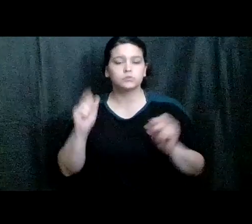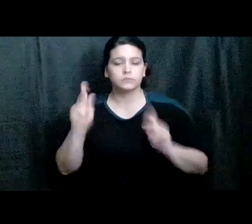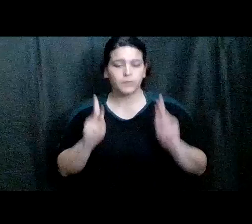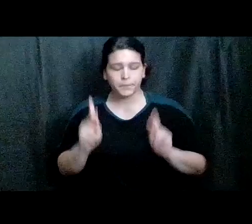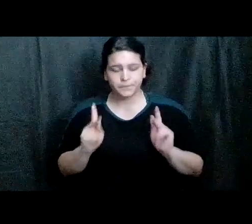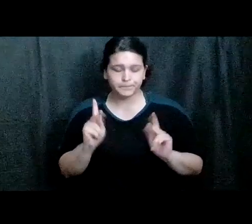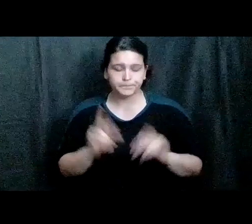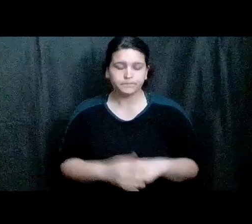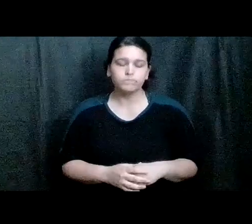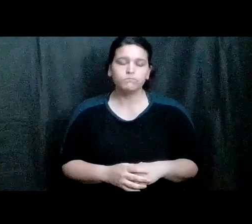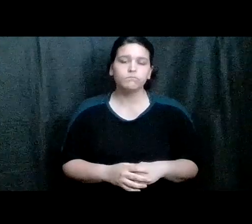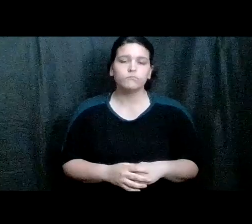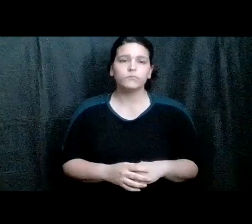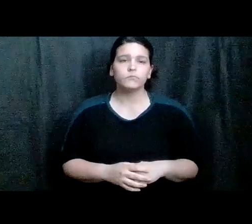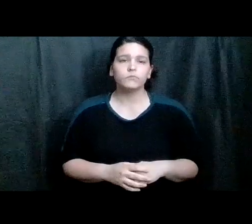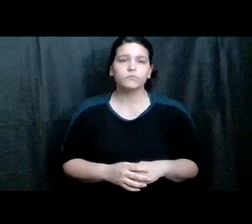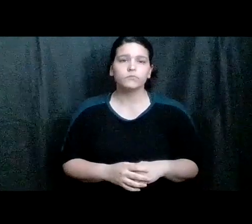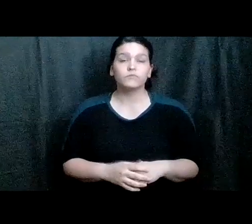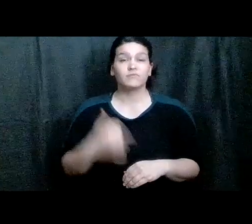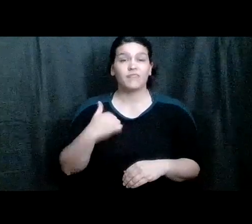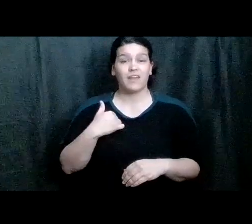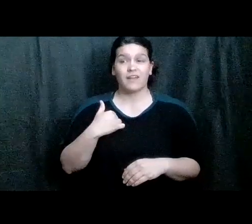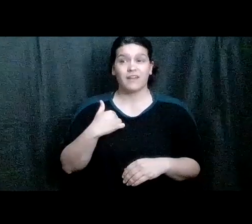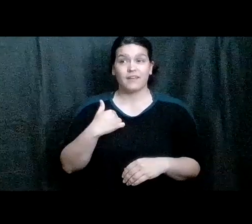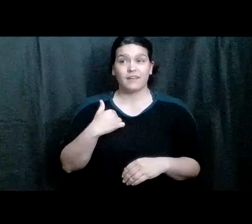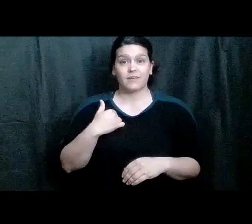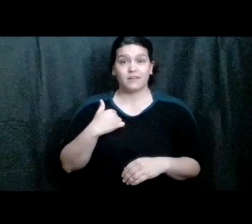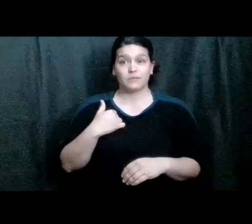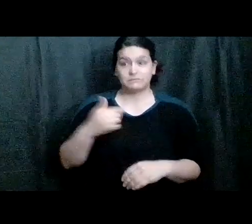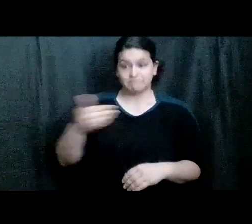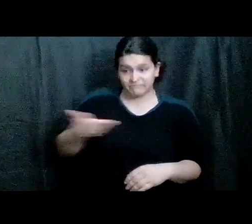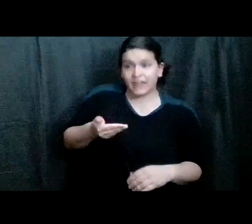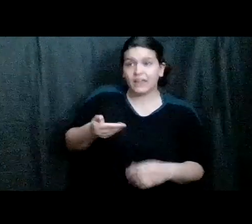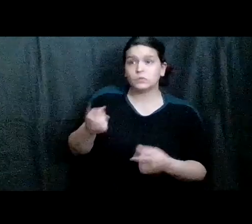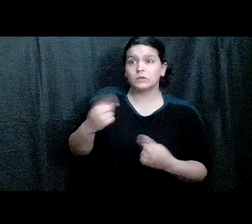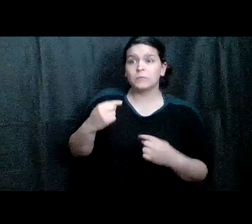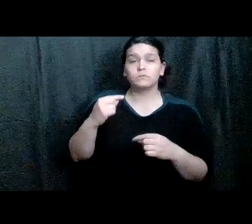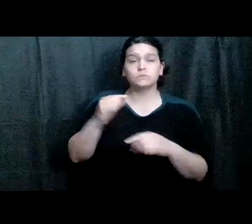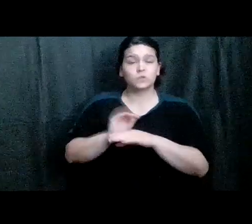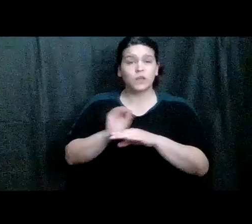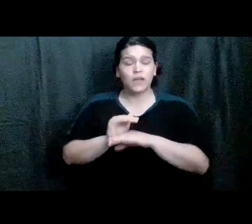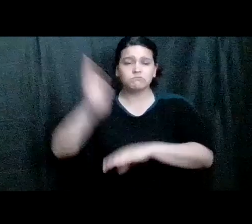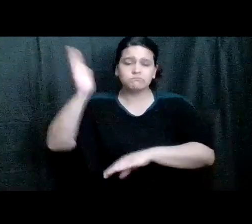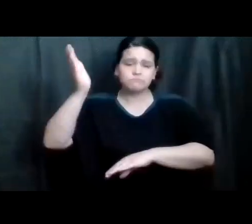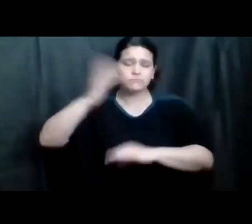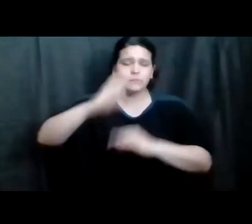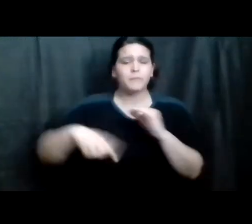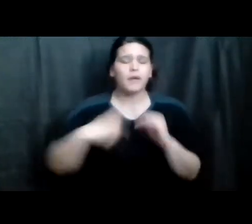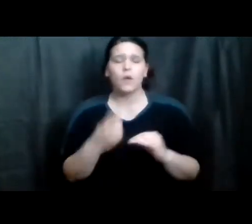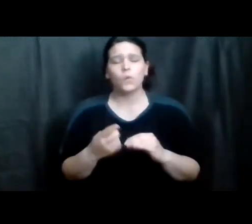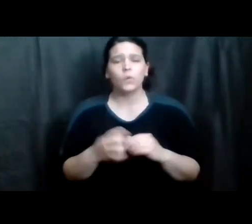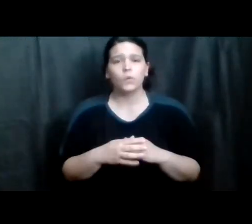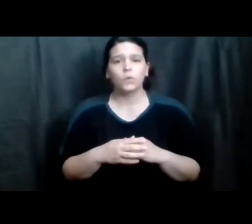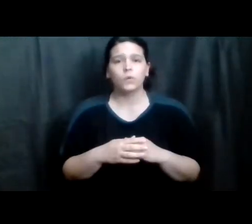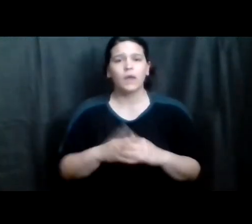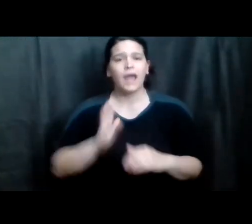And I was asked to be on tonight to talk about our